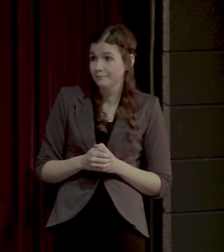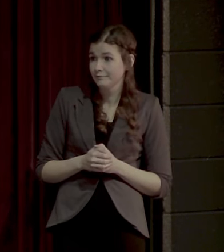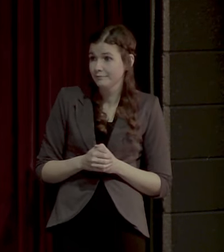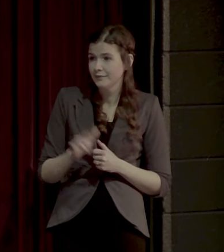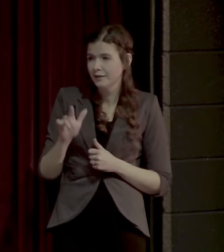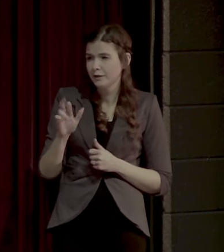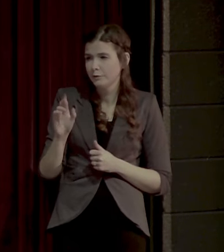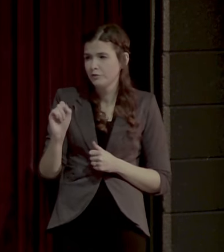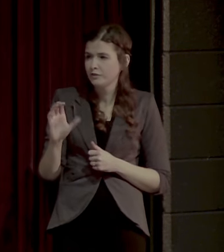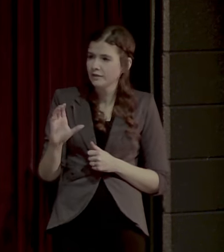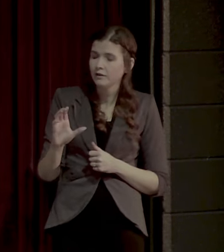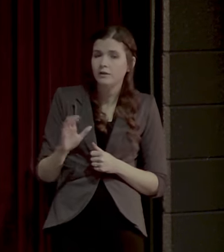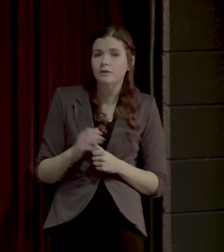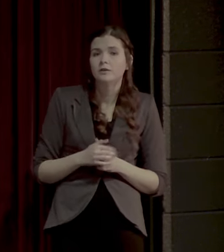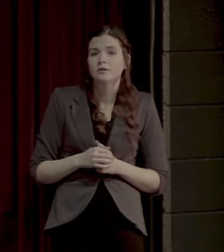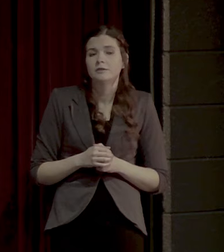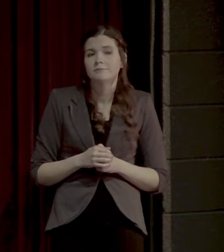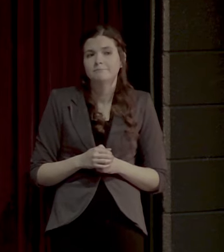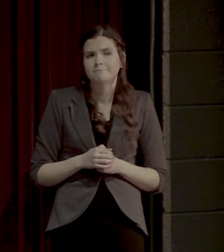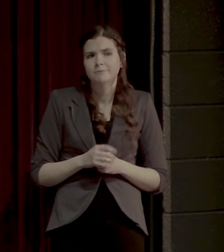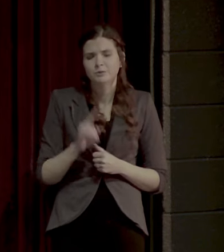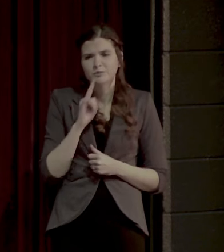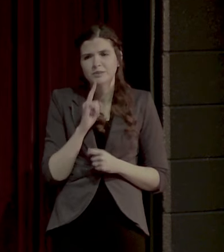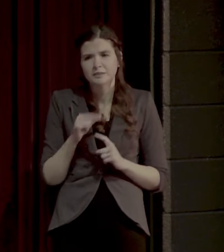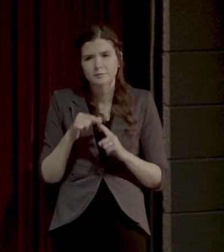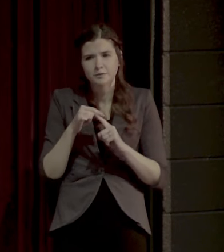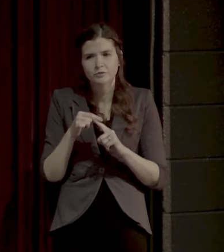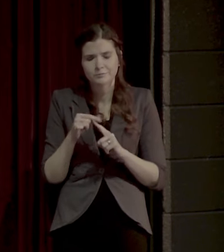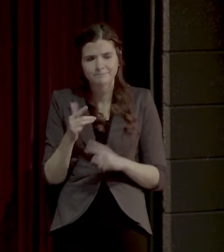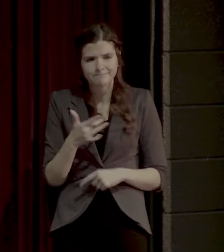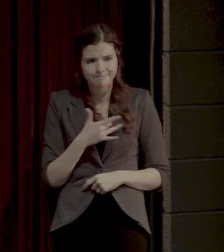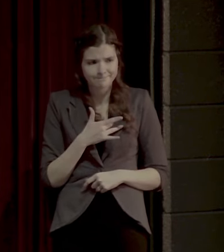Lake Region State College, it holds a very special